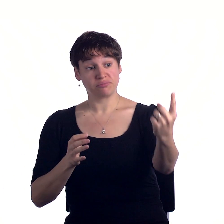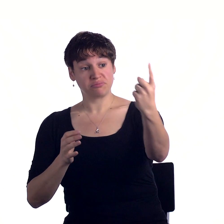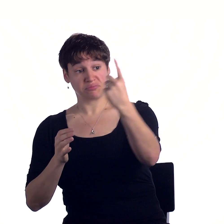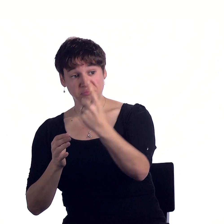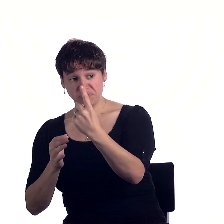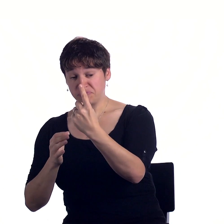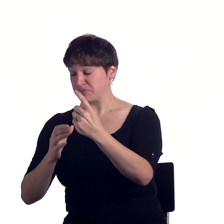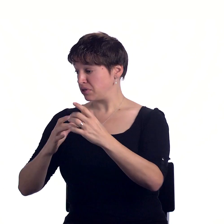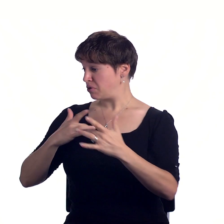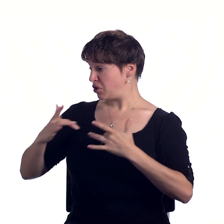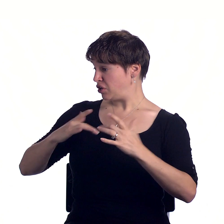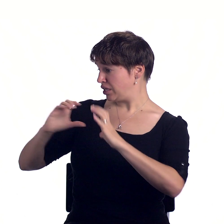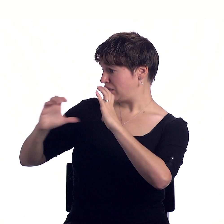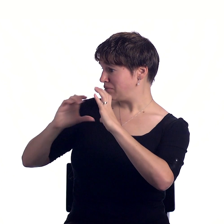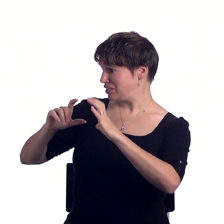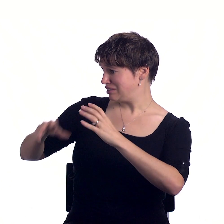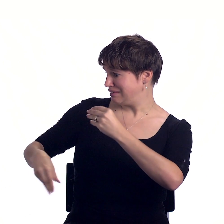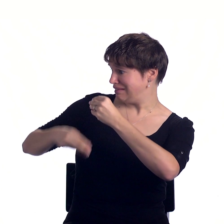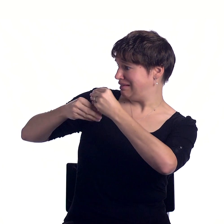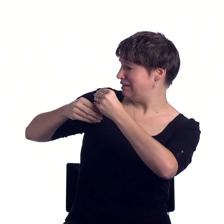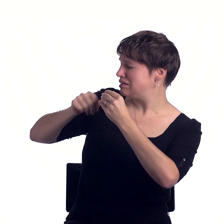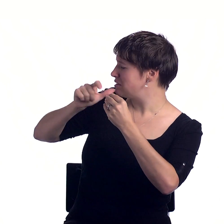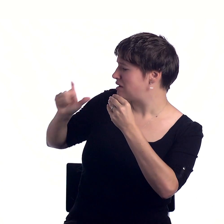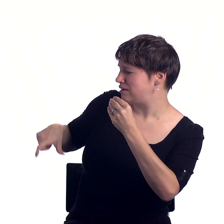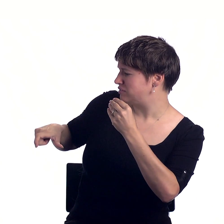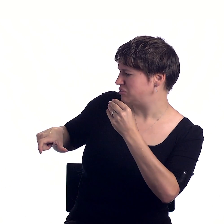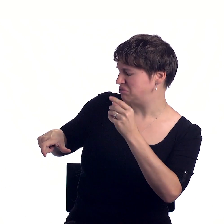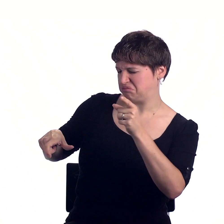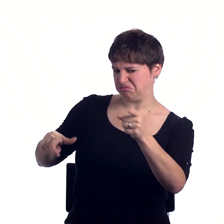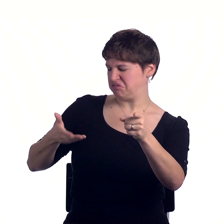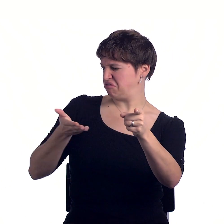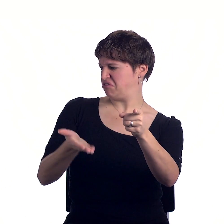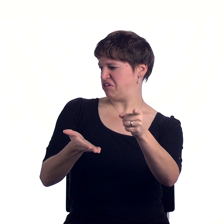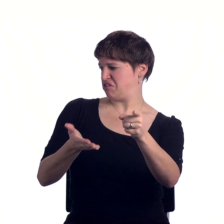Interpretation is provided to patients at no cost.